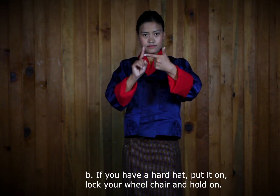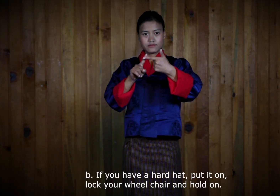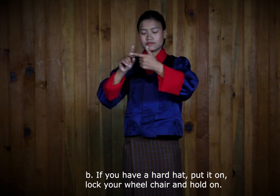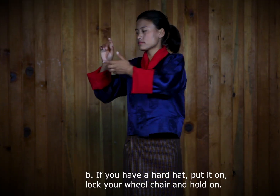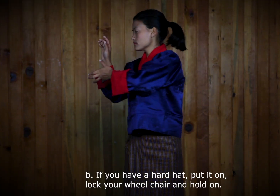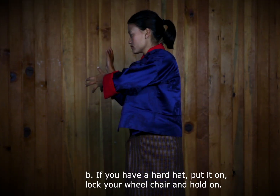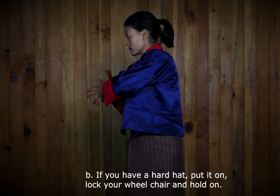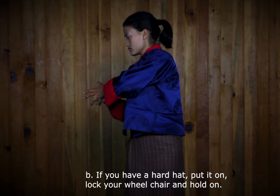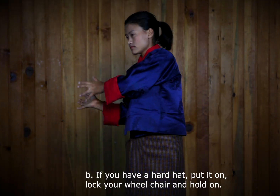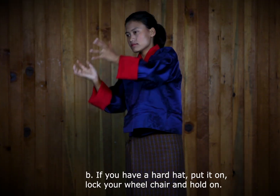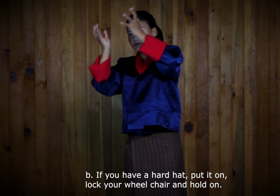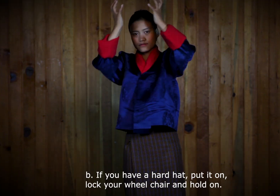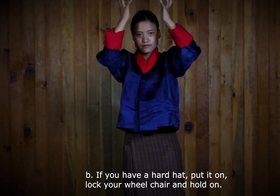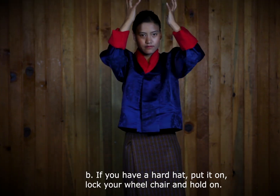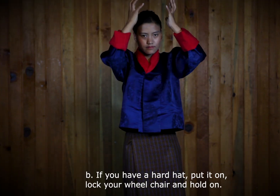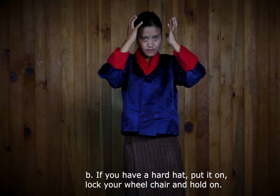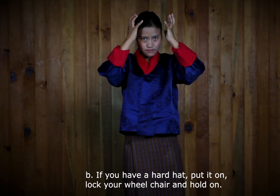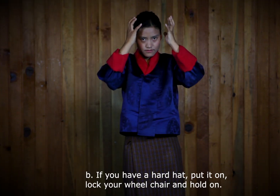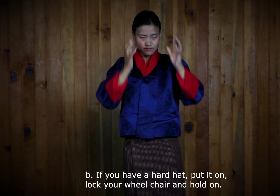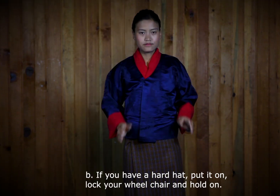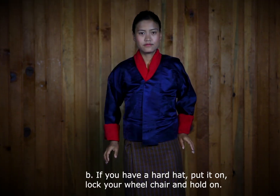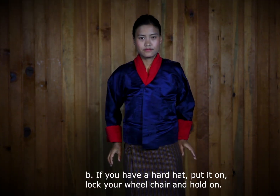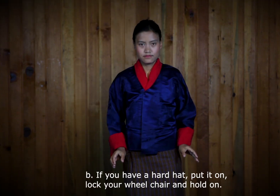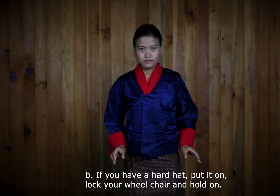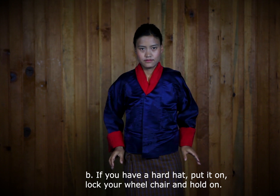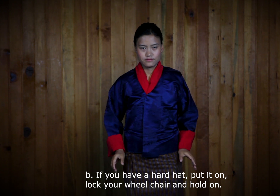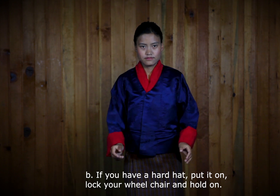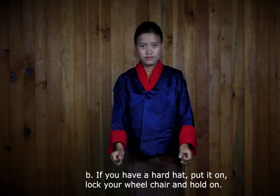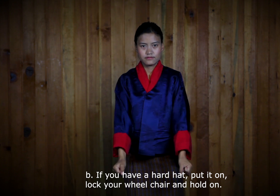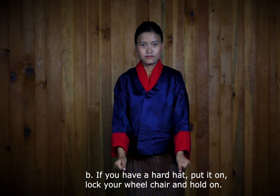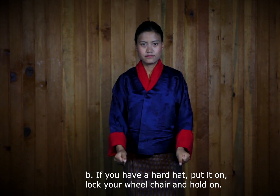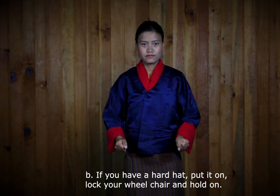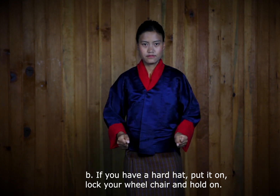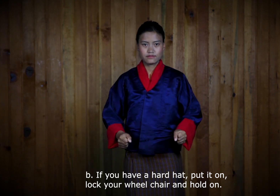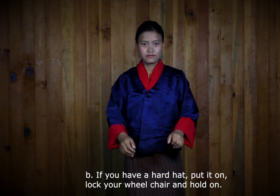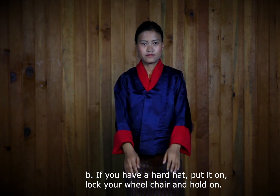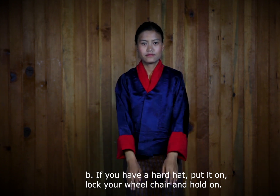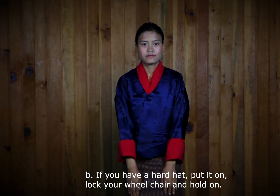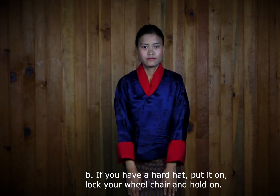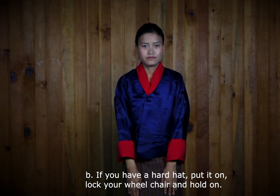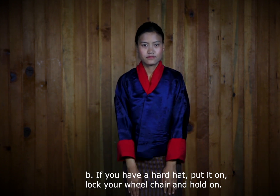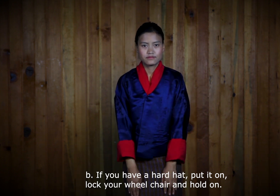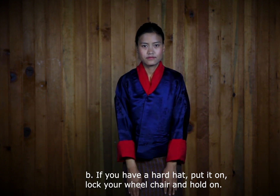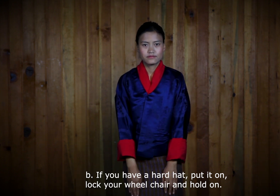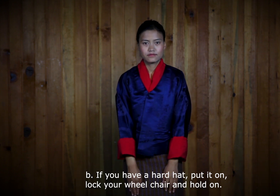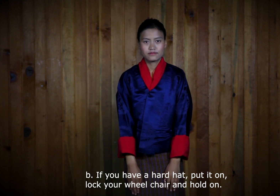B. If you have a hard hat, put it on, lock your wheelchair, and hold